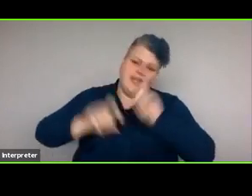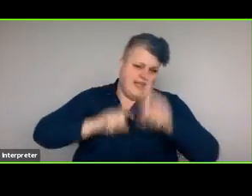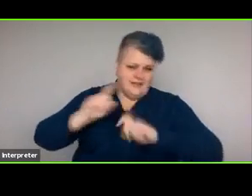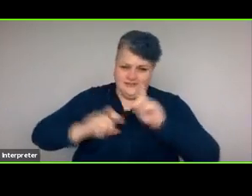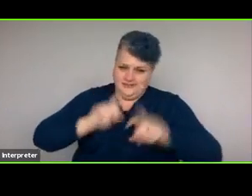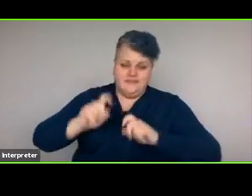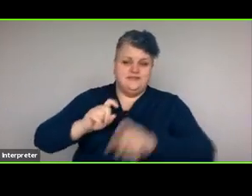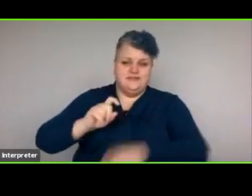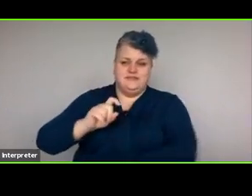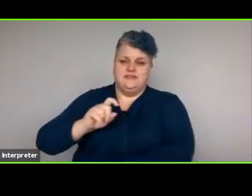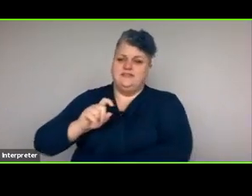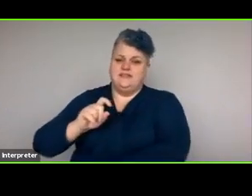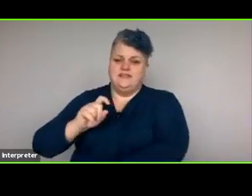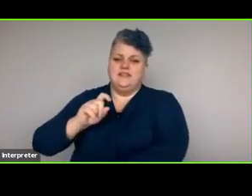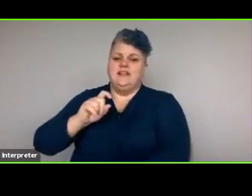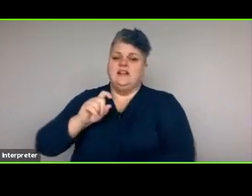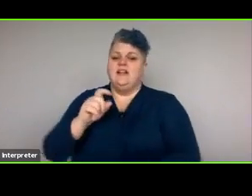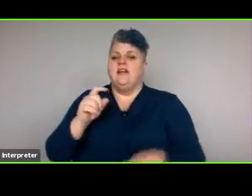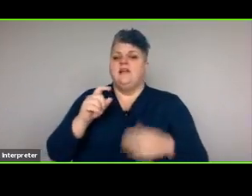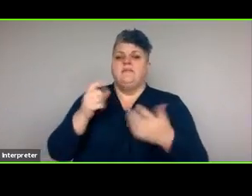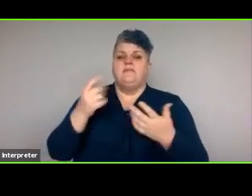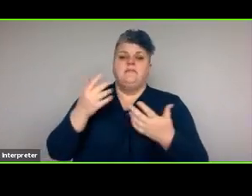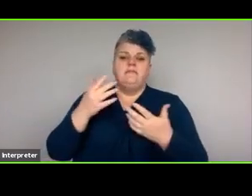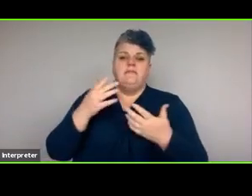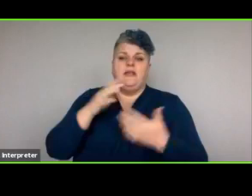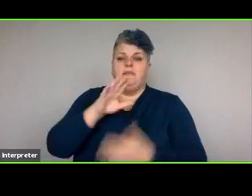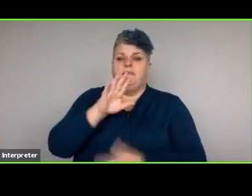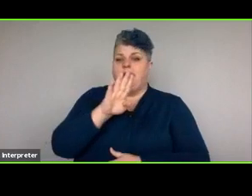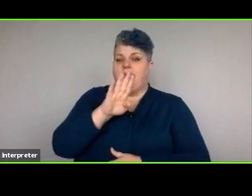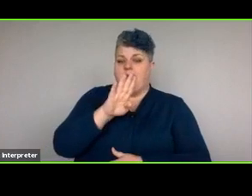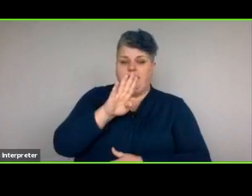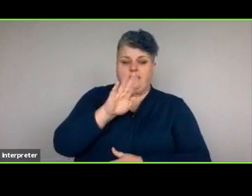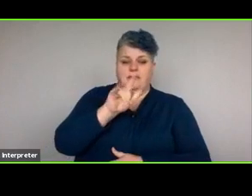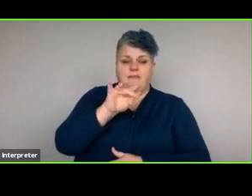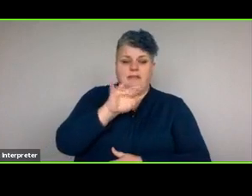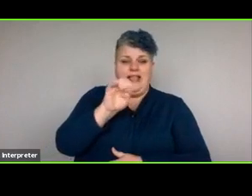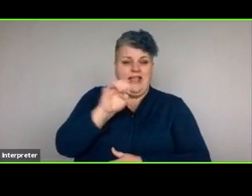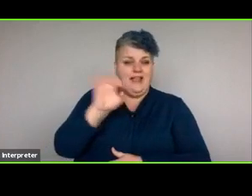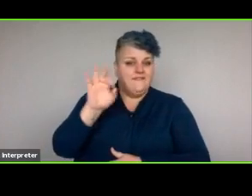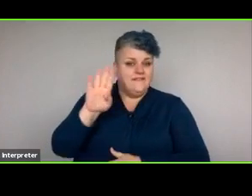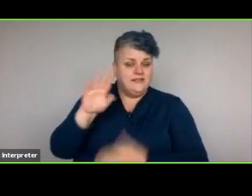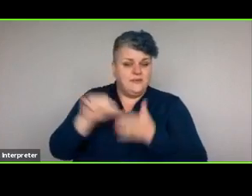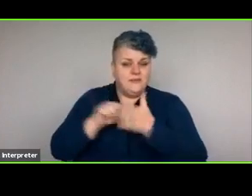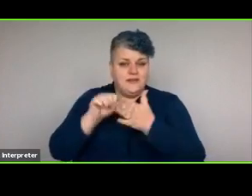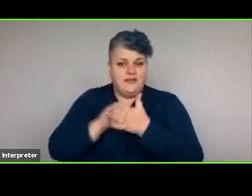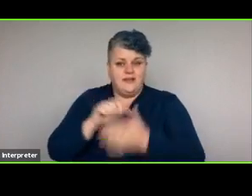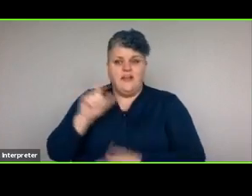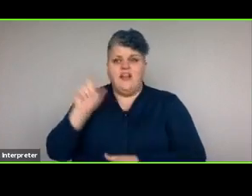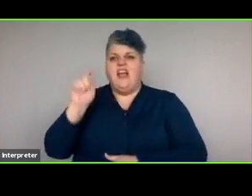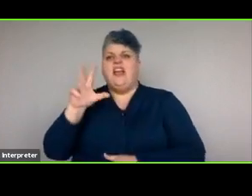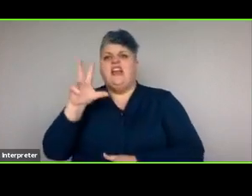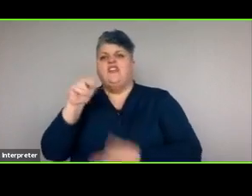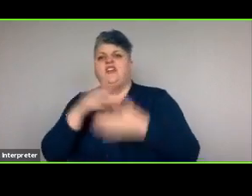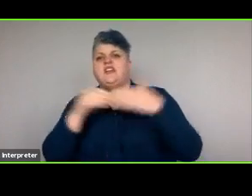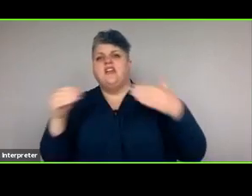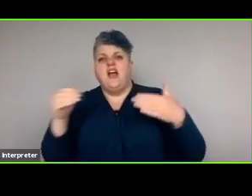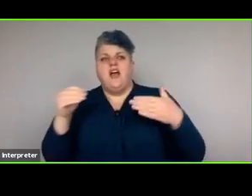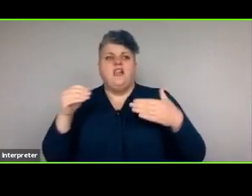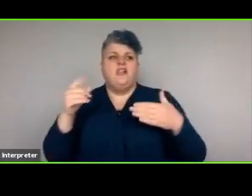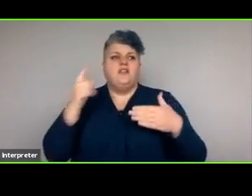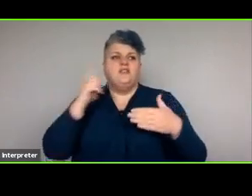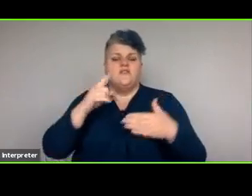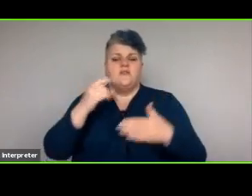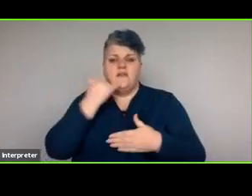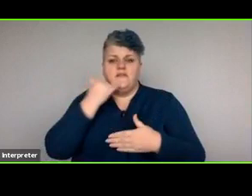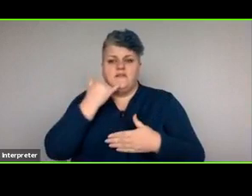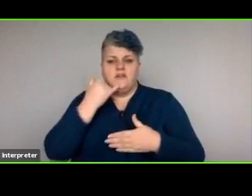There's everything from a mutual aid Toledo Facebook page where you can literally be like, I need $30 for my phone bill so I can talk to my kids.